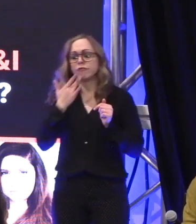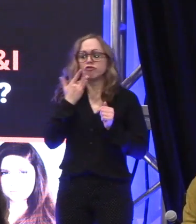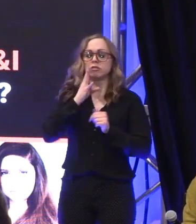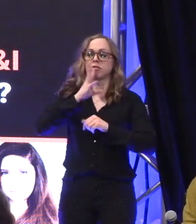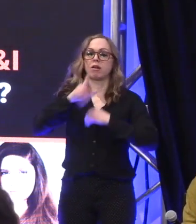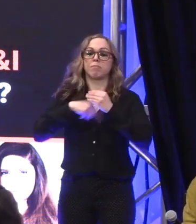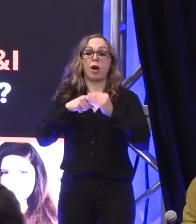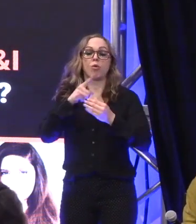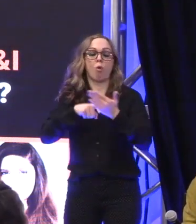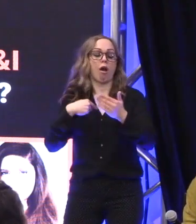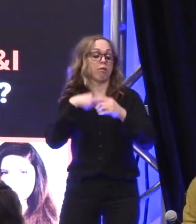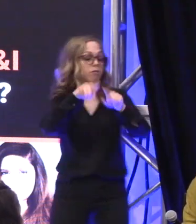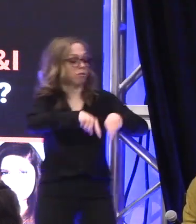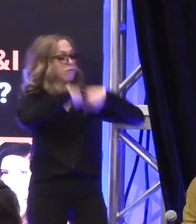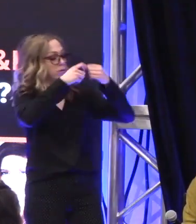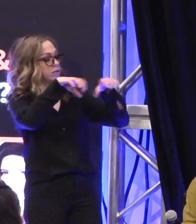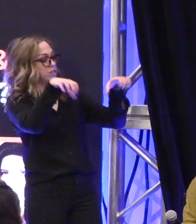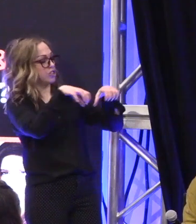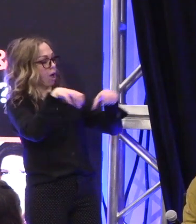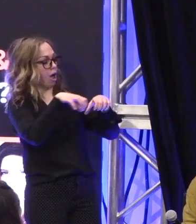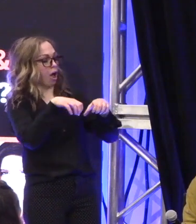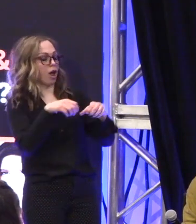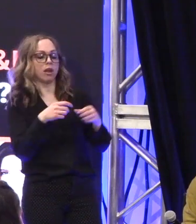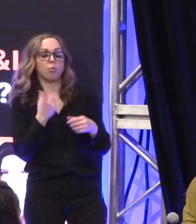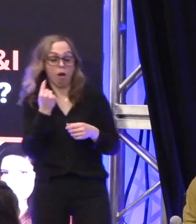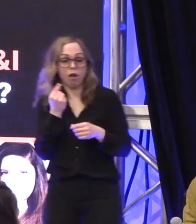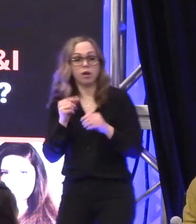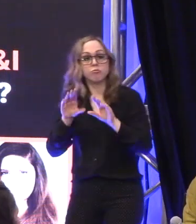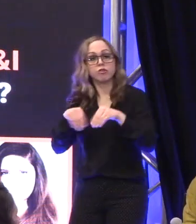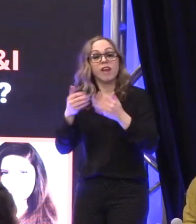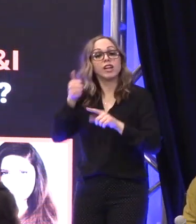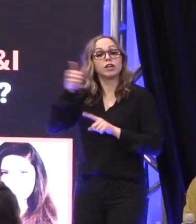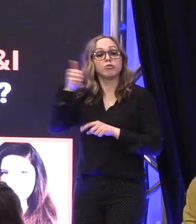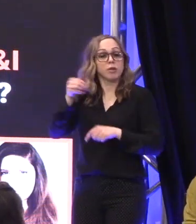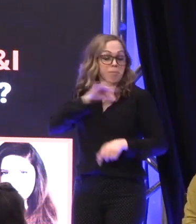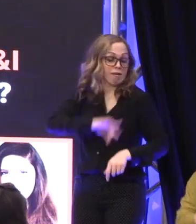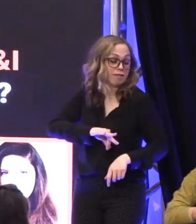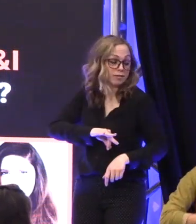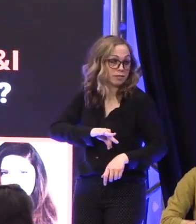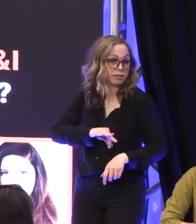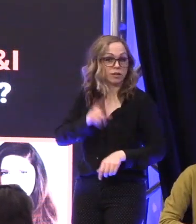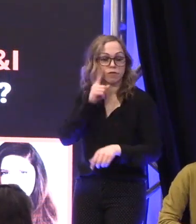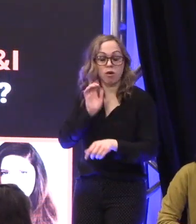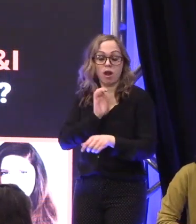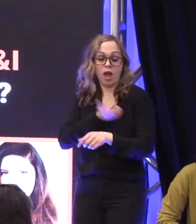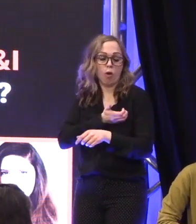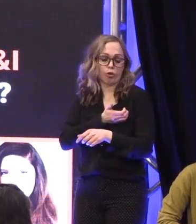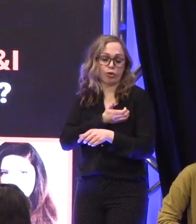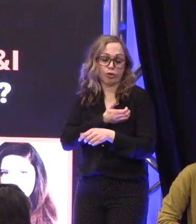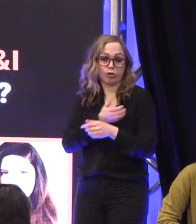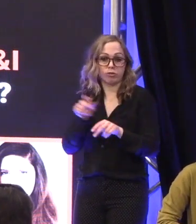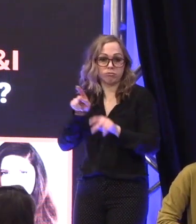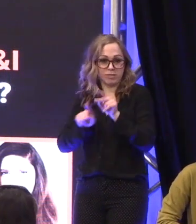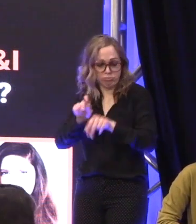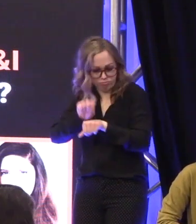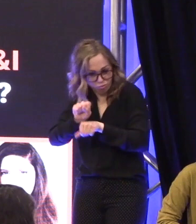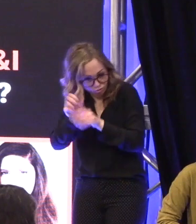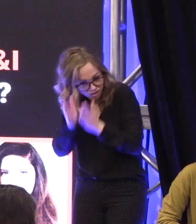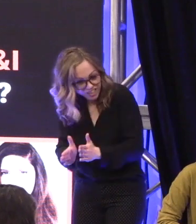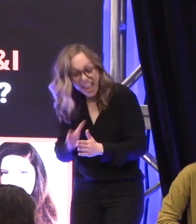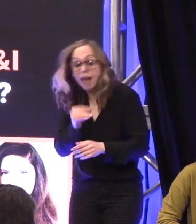what we've done in addition to that piece. We have provided commuter benefits for our assistants. In fact, all our employees, we have